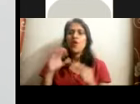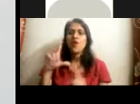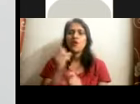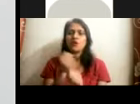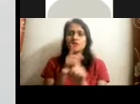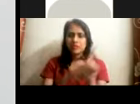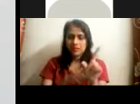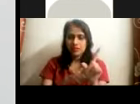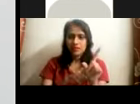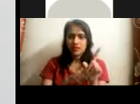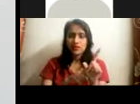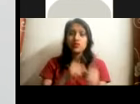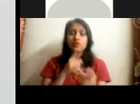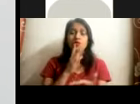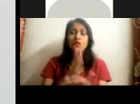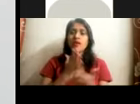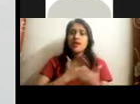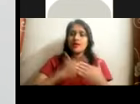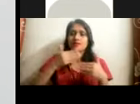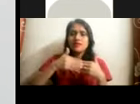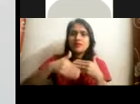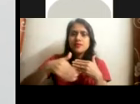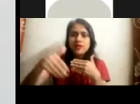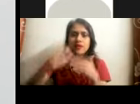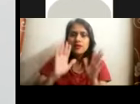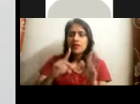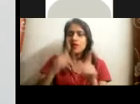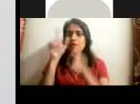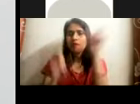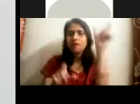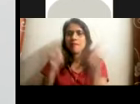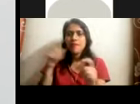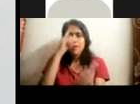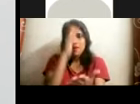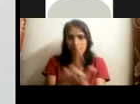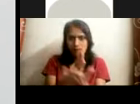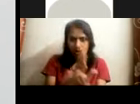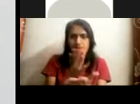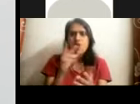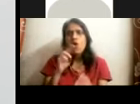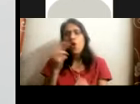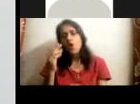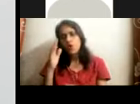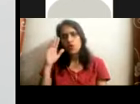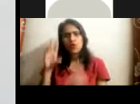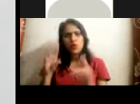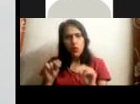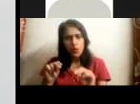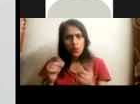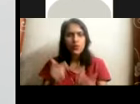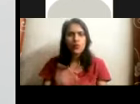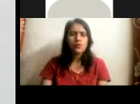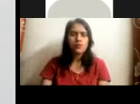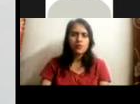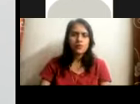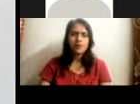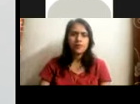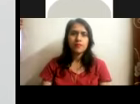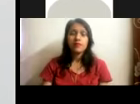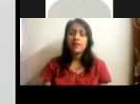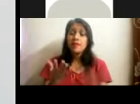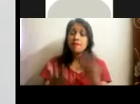exists independently of whatever humans believe or know, it can be assessed objectively, it can